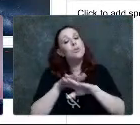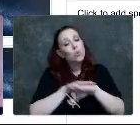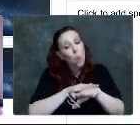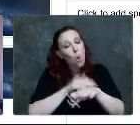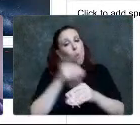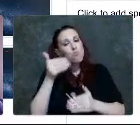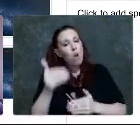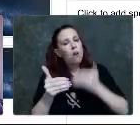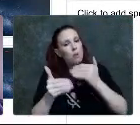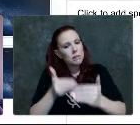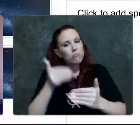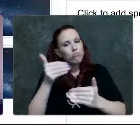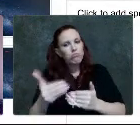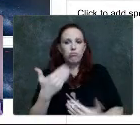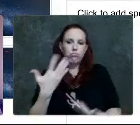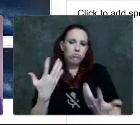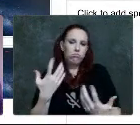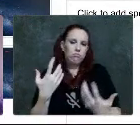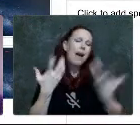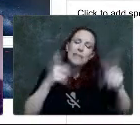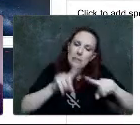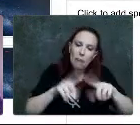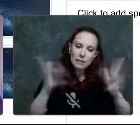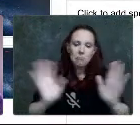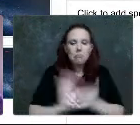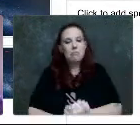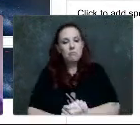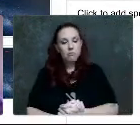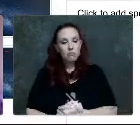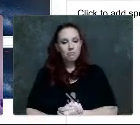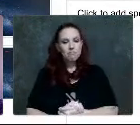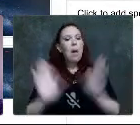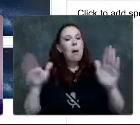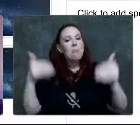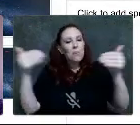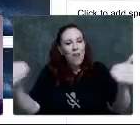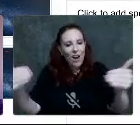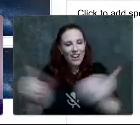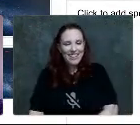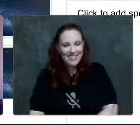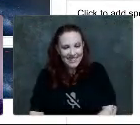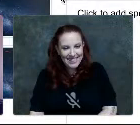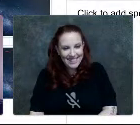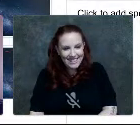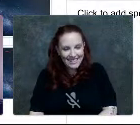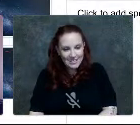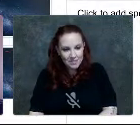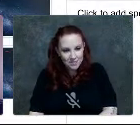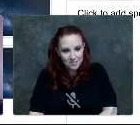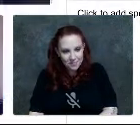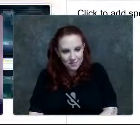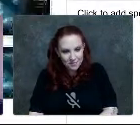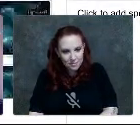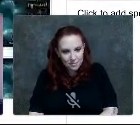think, is, yeah, kind of depends. All right, I'm gonna move on. We're gonna move on to